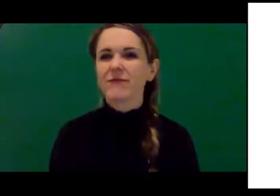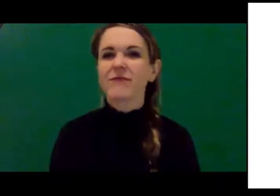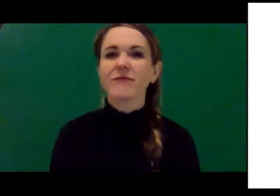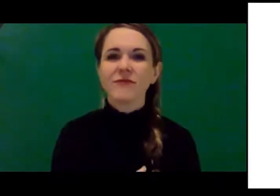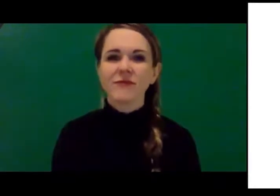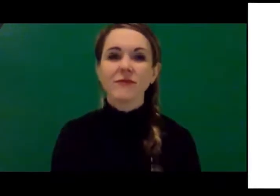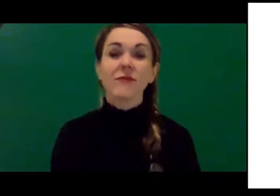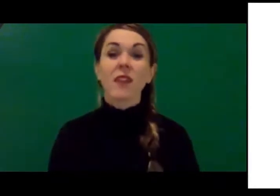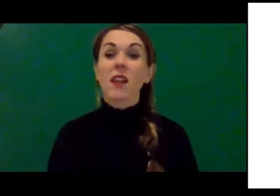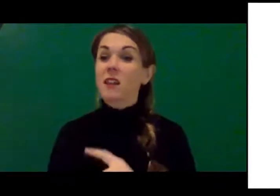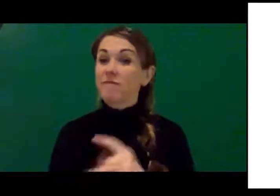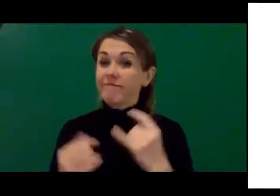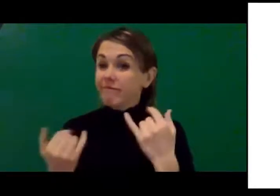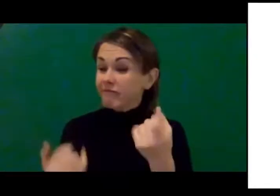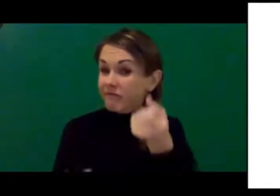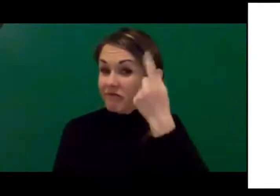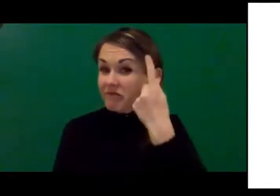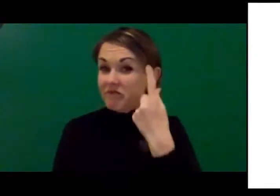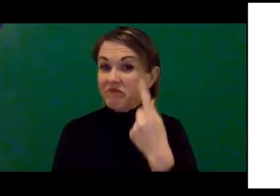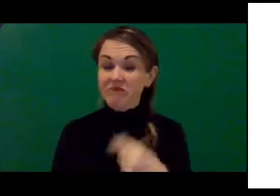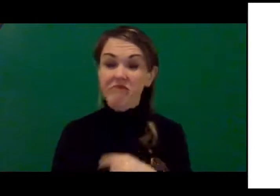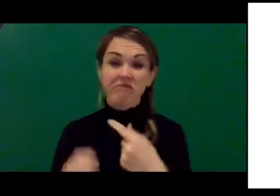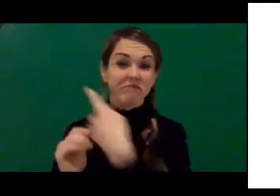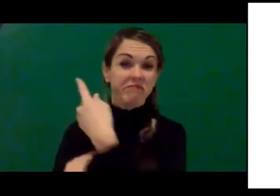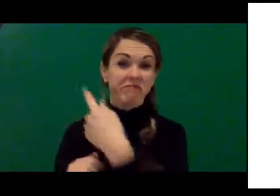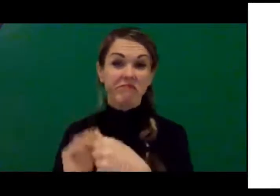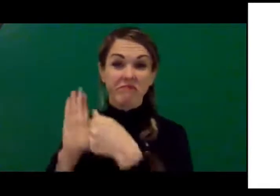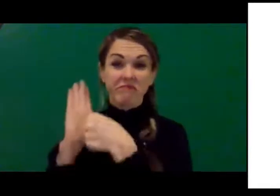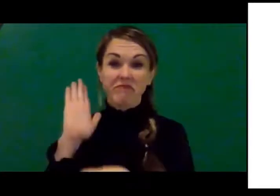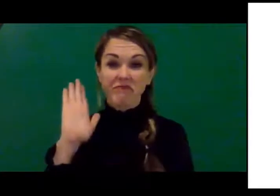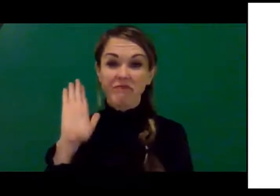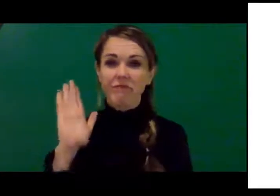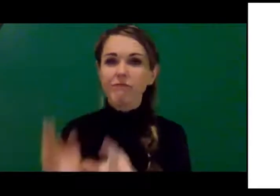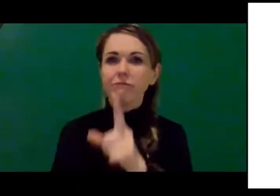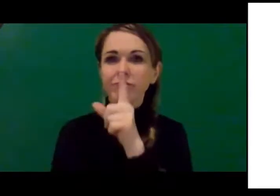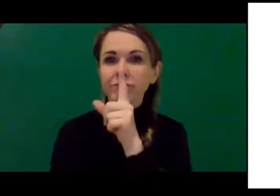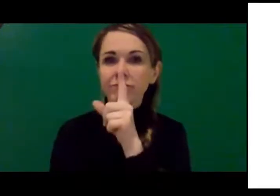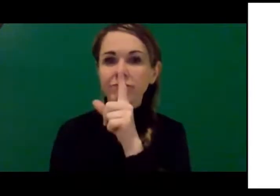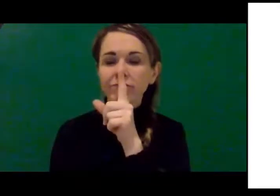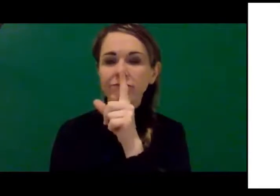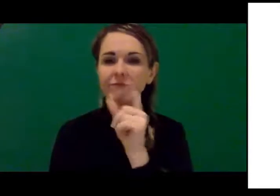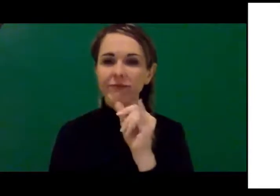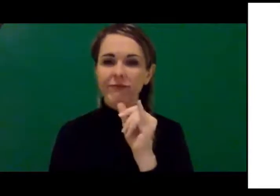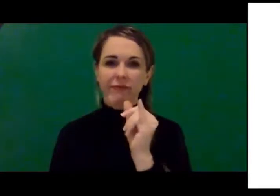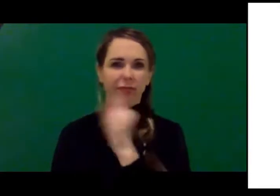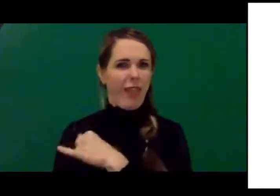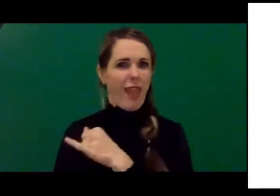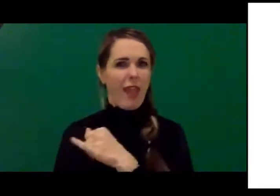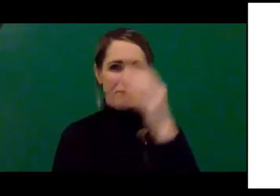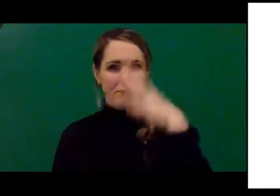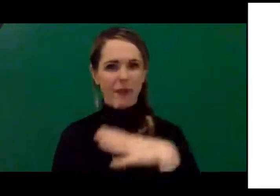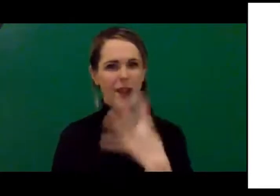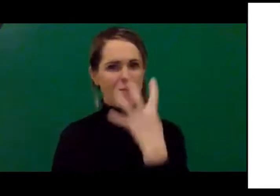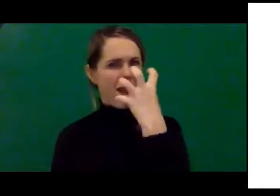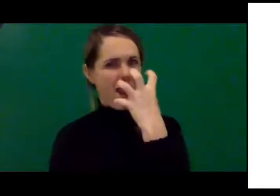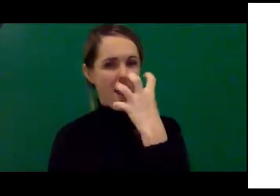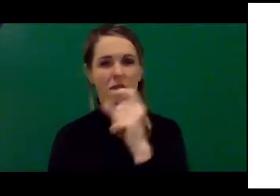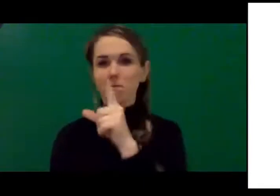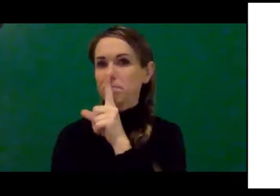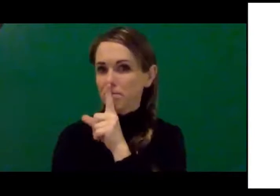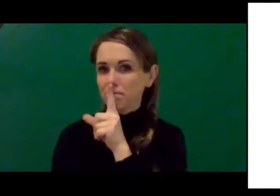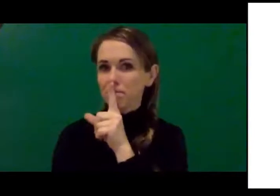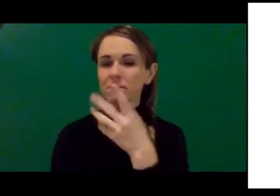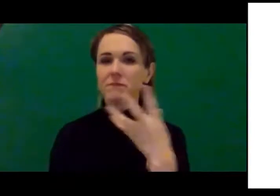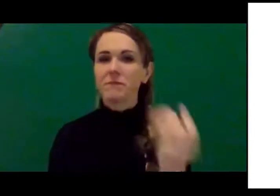But if you noticed, this page does not say anything about the man being mad or angry. It's